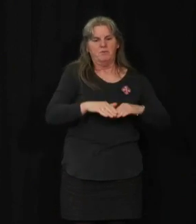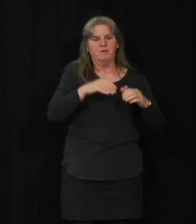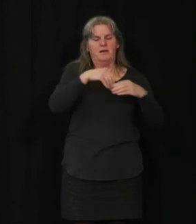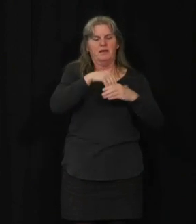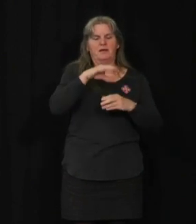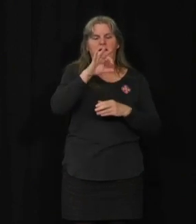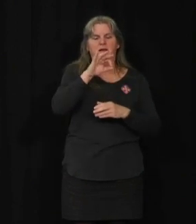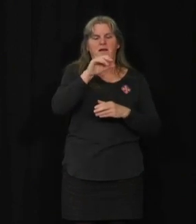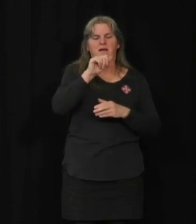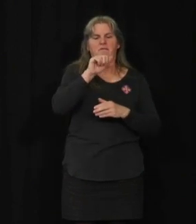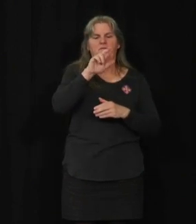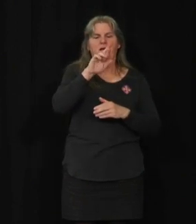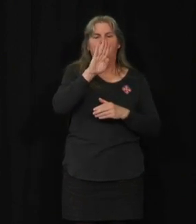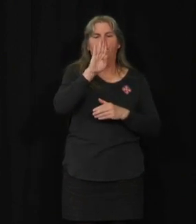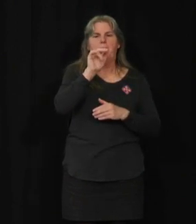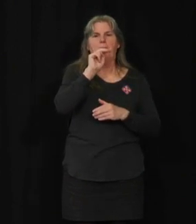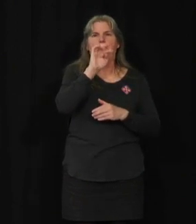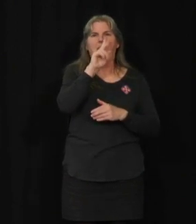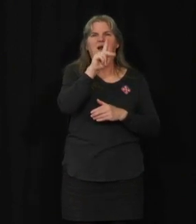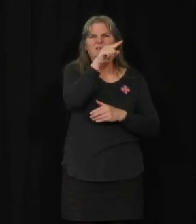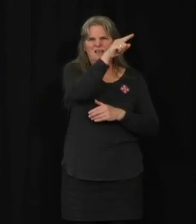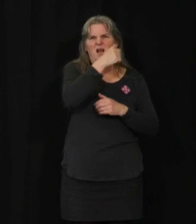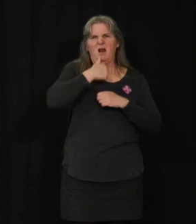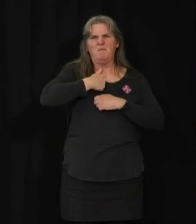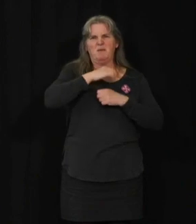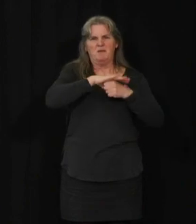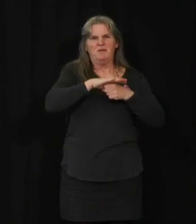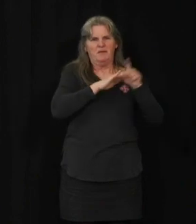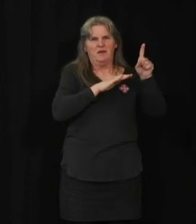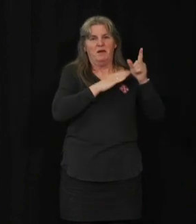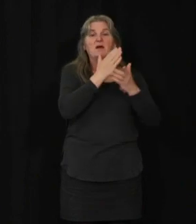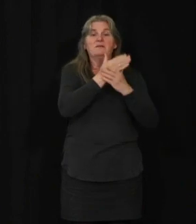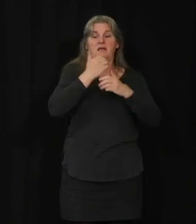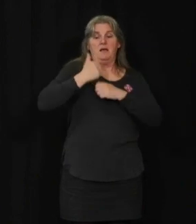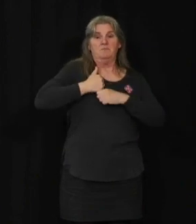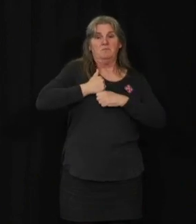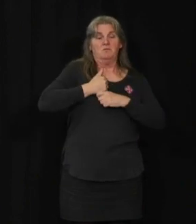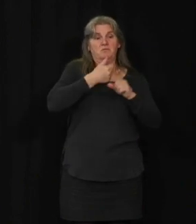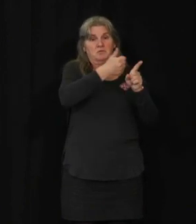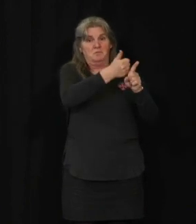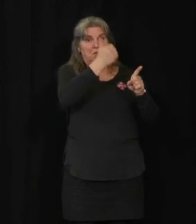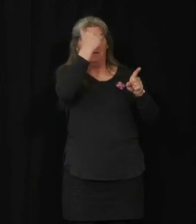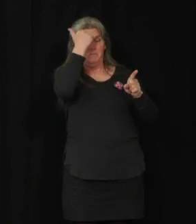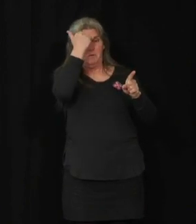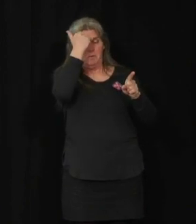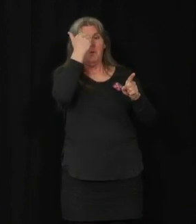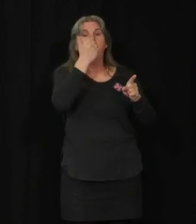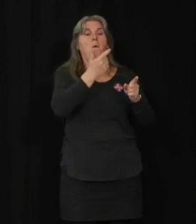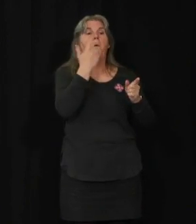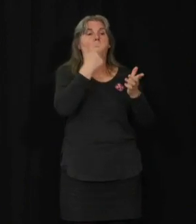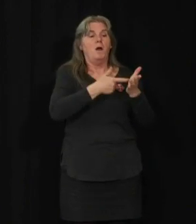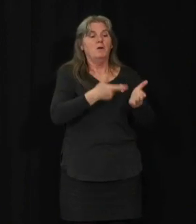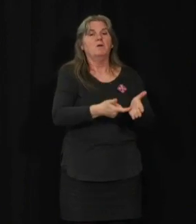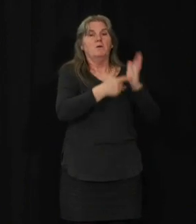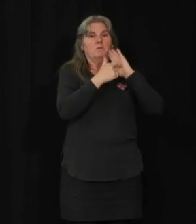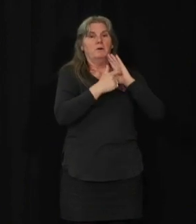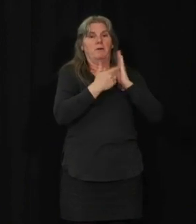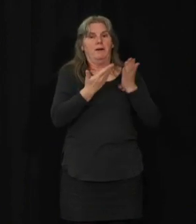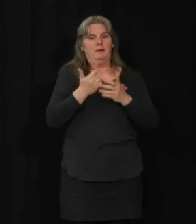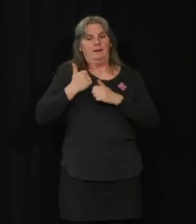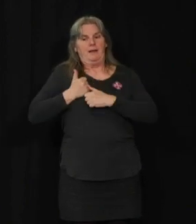some communities that some of the soldiers may or may not know the recommendations and requirements that are here in